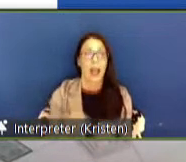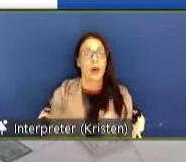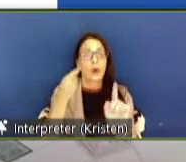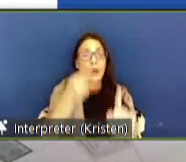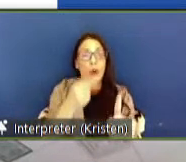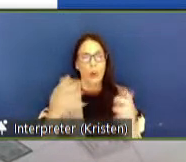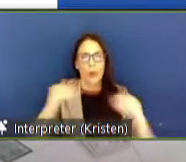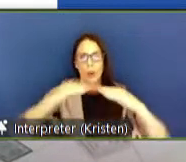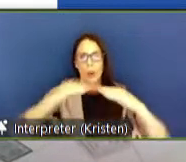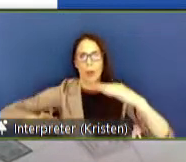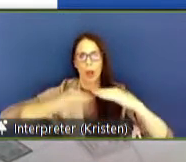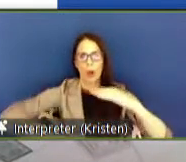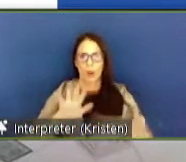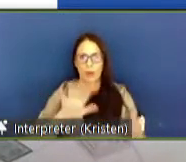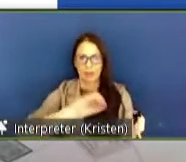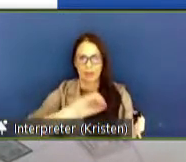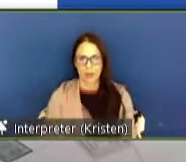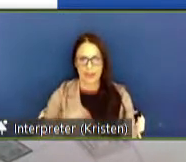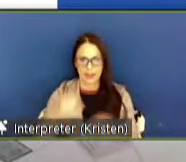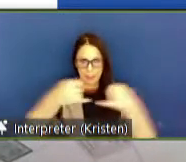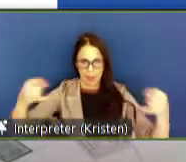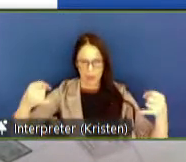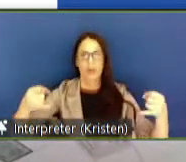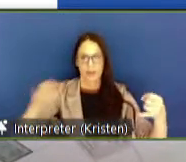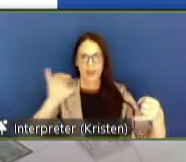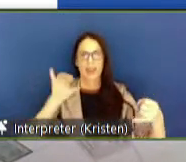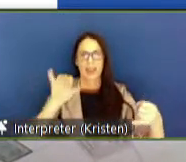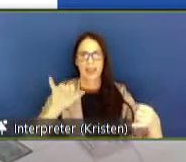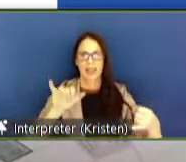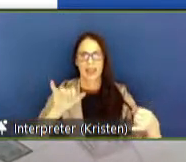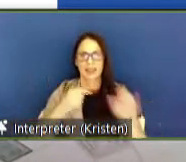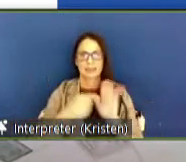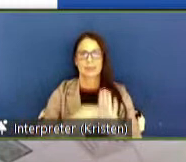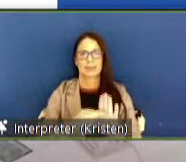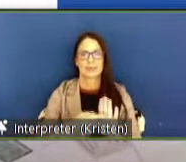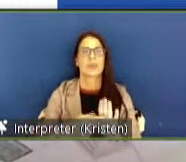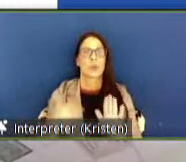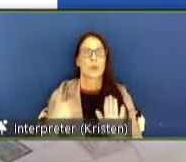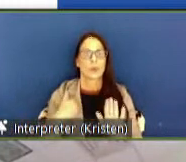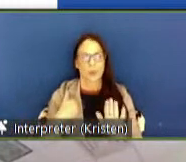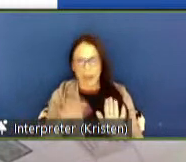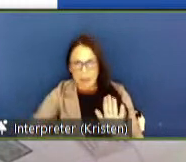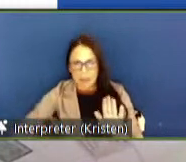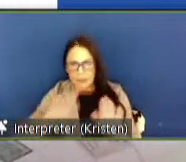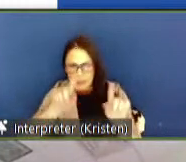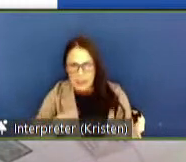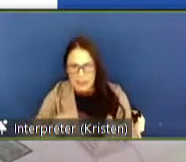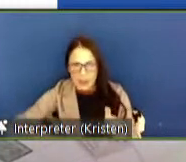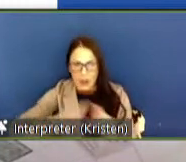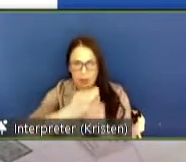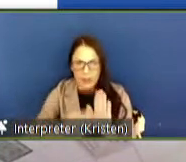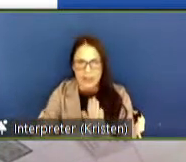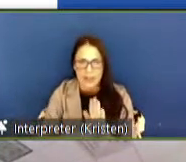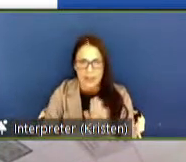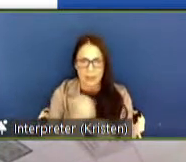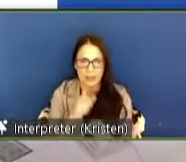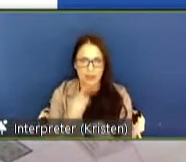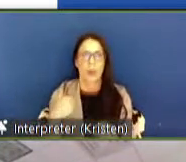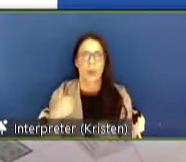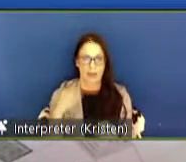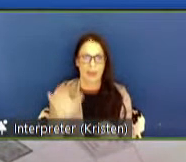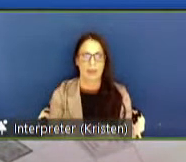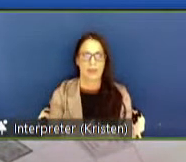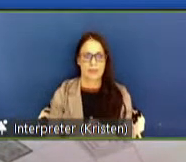that 5% mark as an indicator we have sufficient testing occurring in the state to have a full picture of transmission that's happening. Next slide,